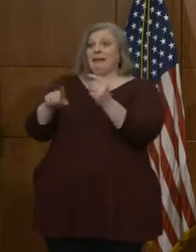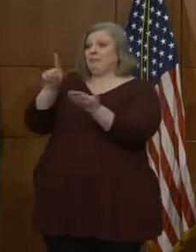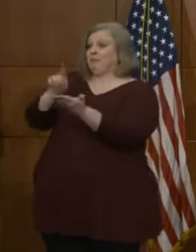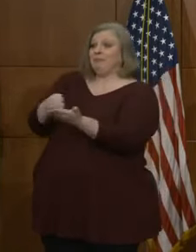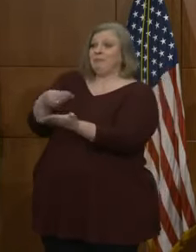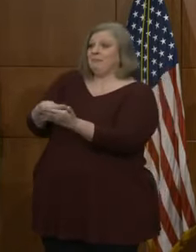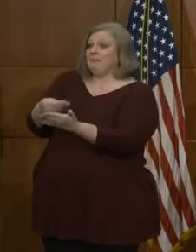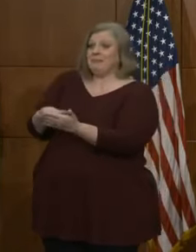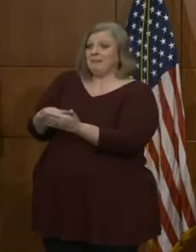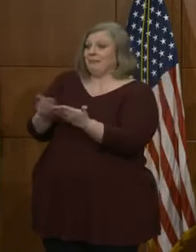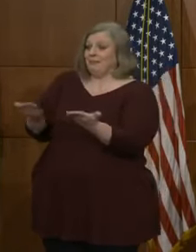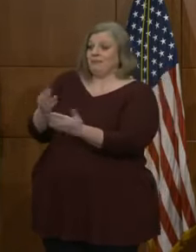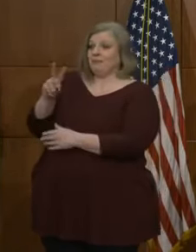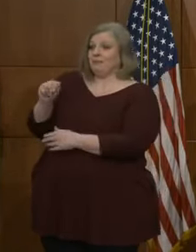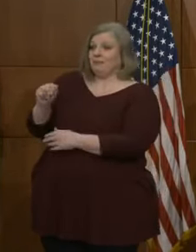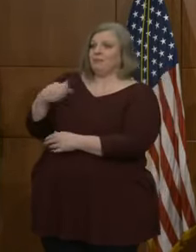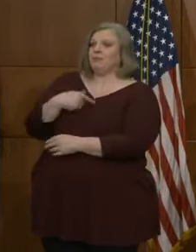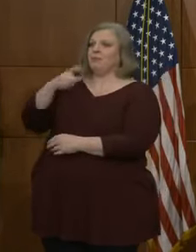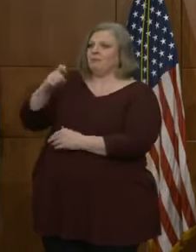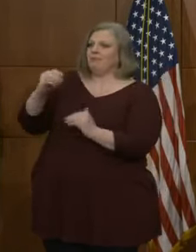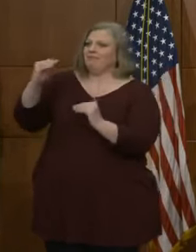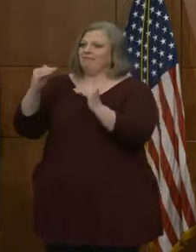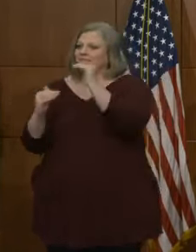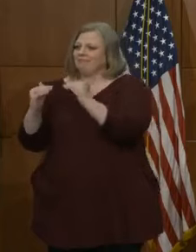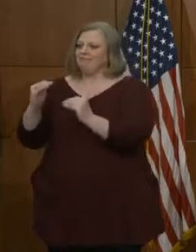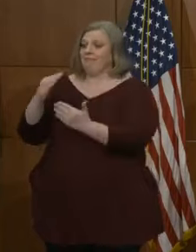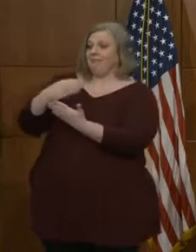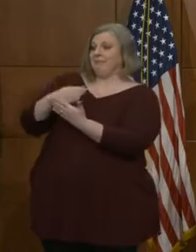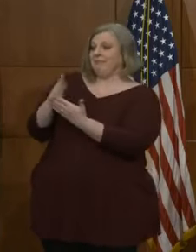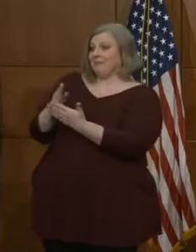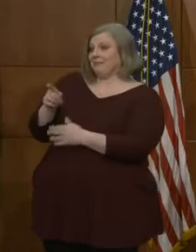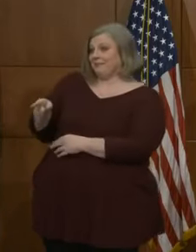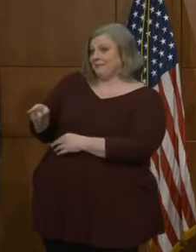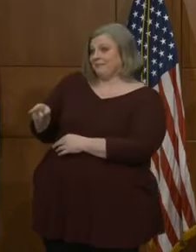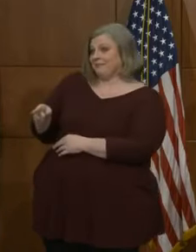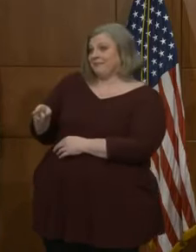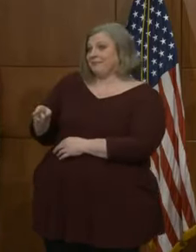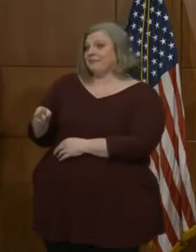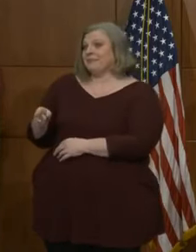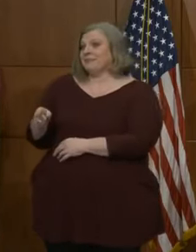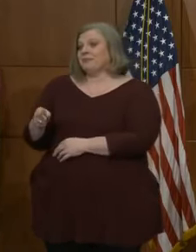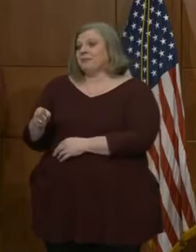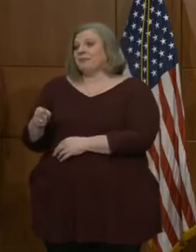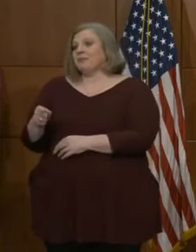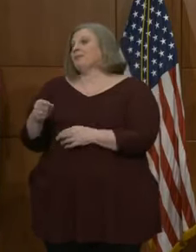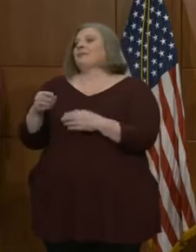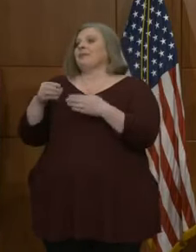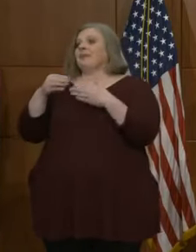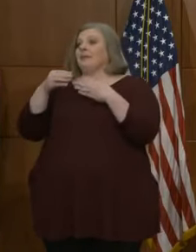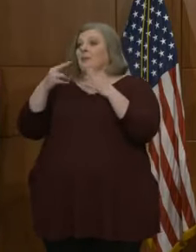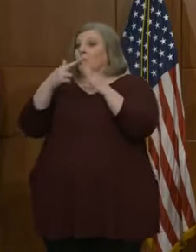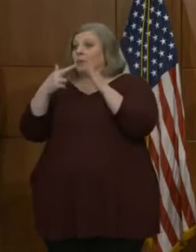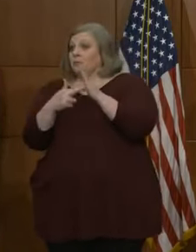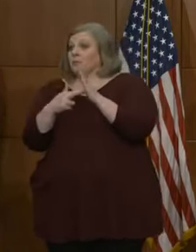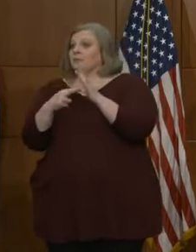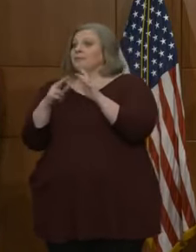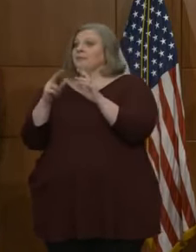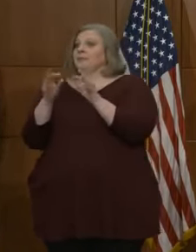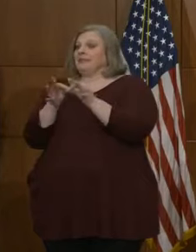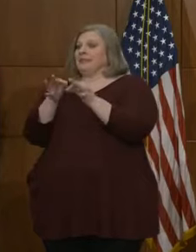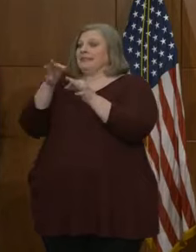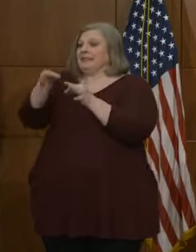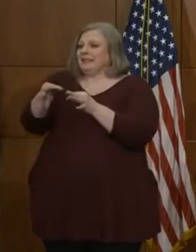And so we need to balance our budget. And so those guidelines extending the state taxes for a month and